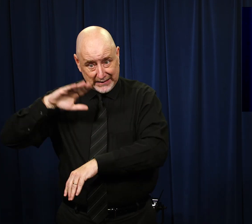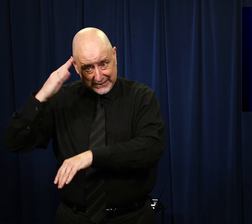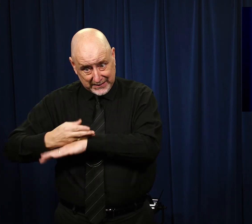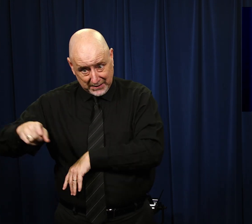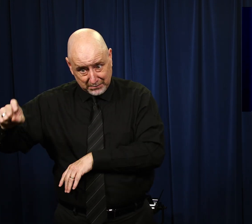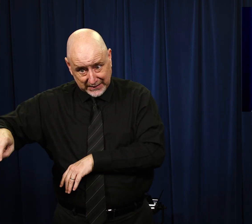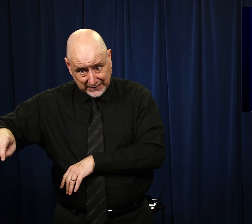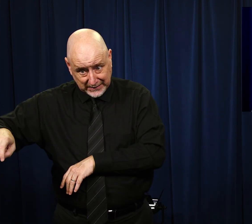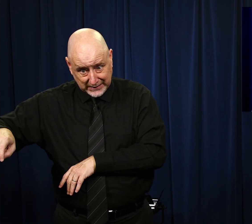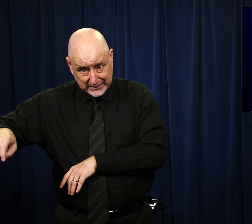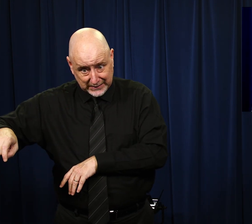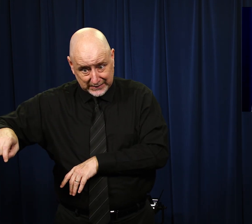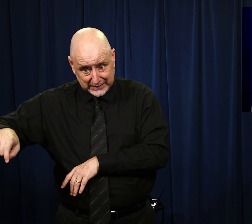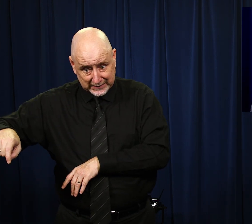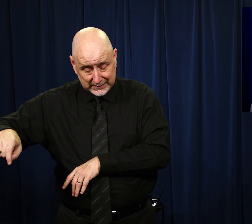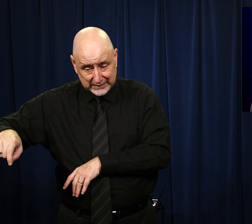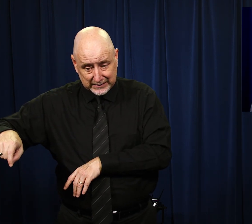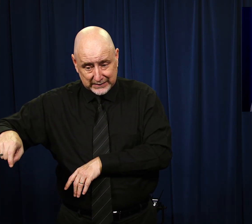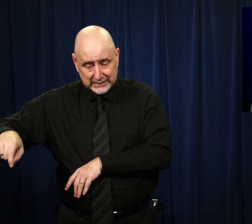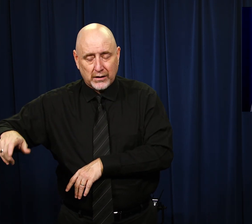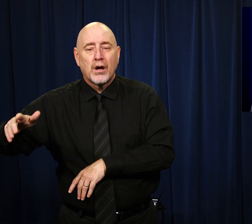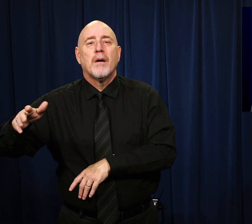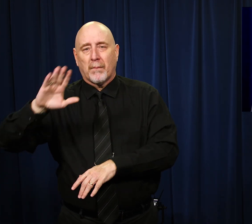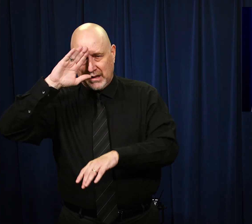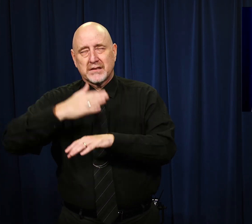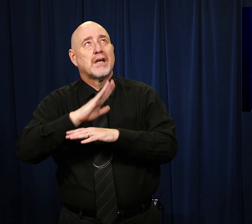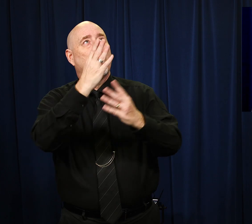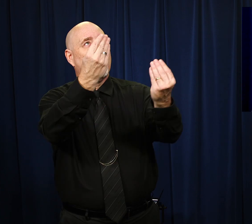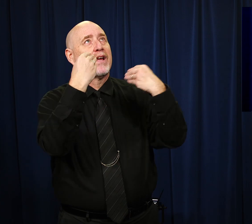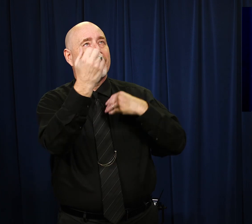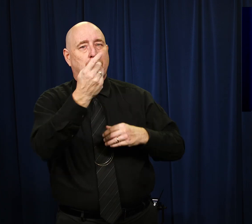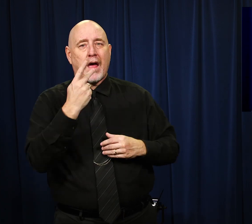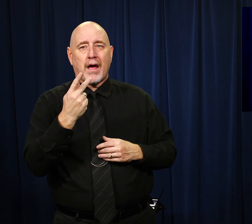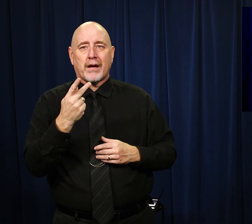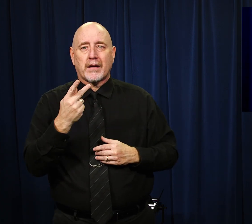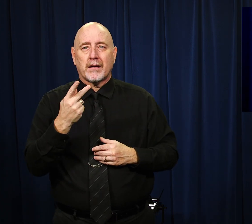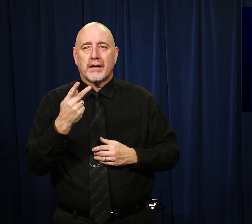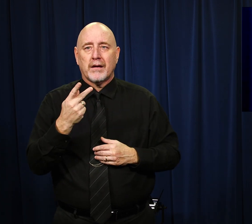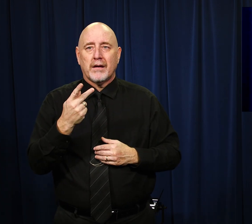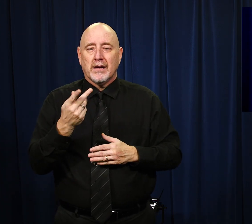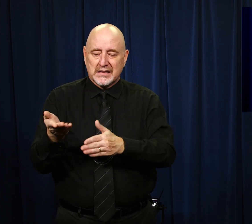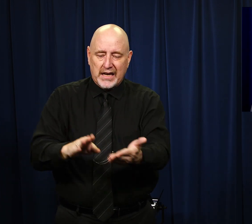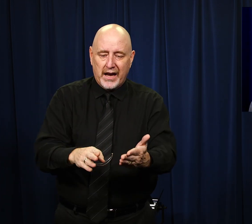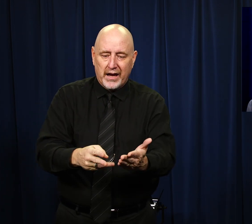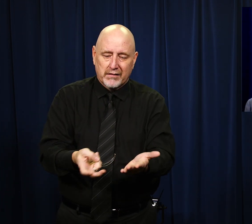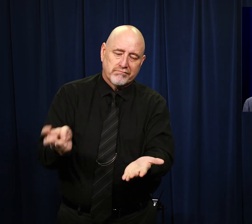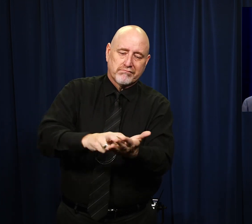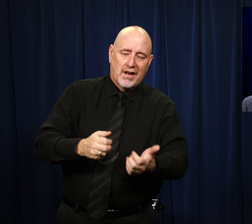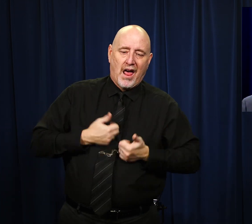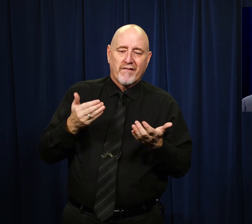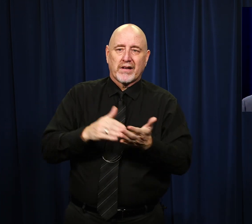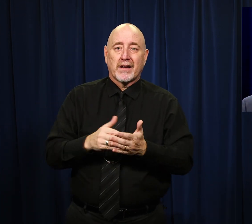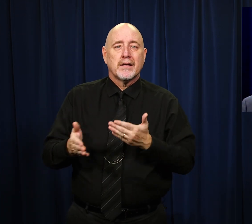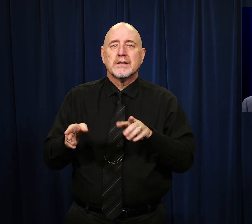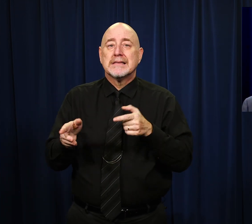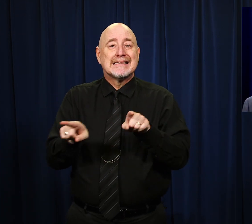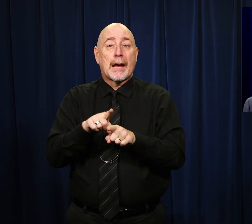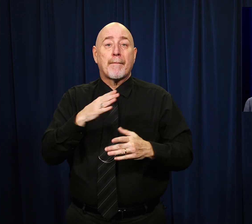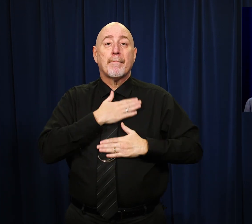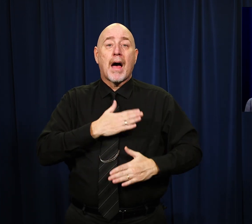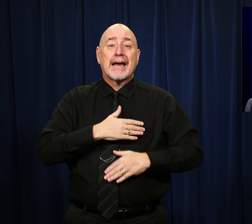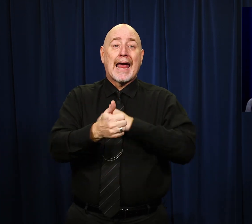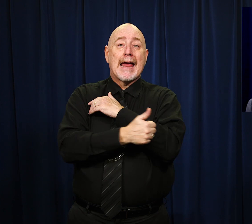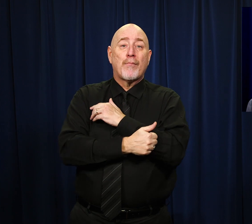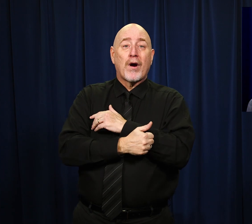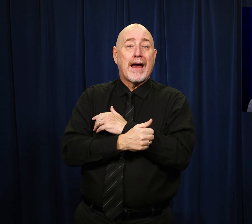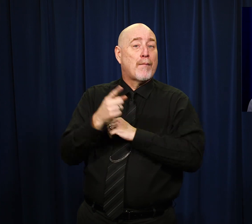his, he would be given back to him. He could even be raised for him. For you see, just as if Abraham's body was dead before and